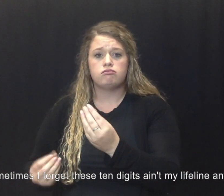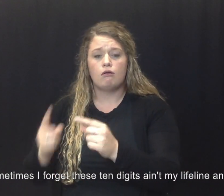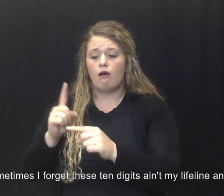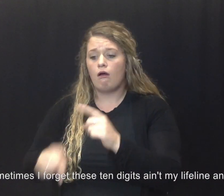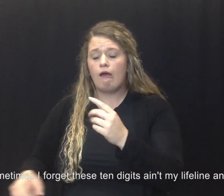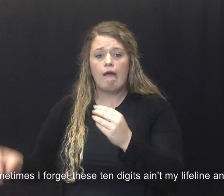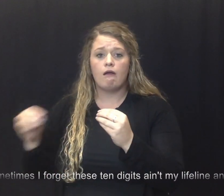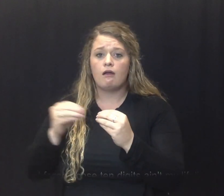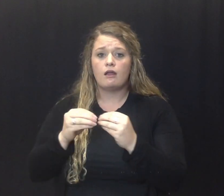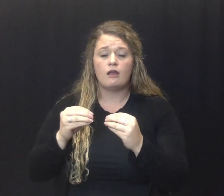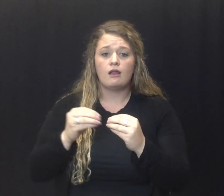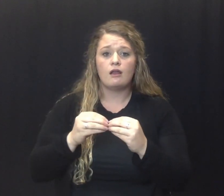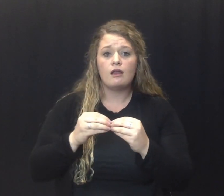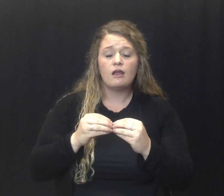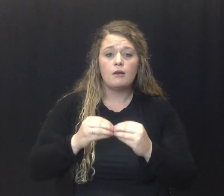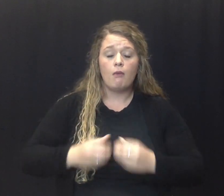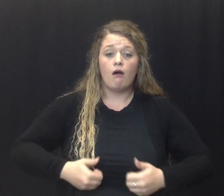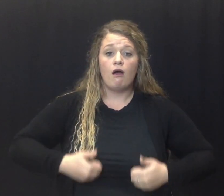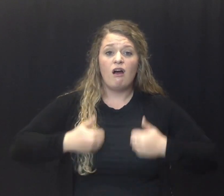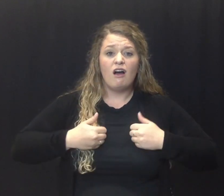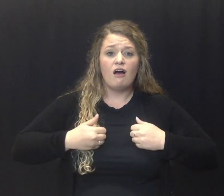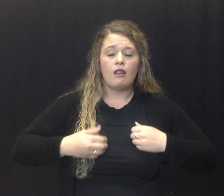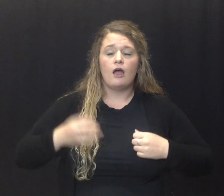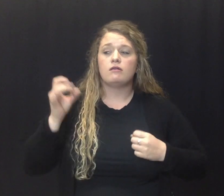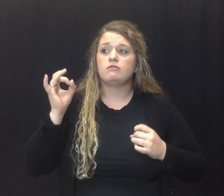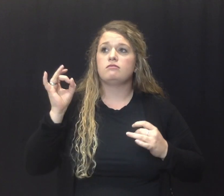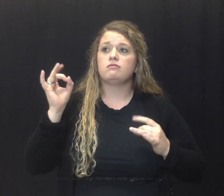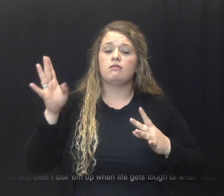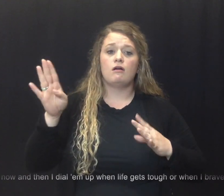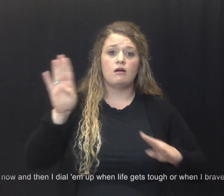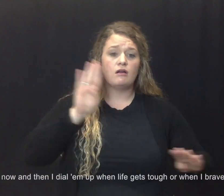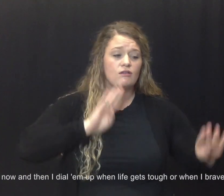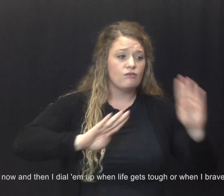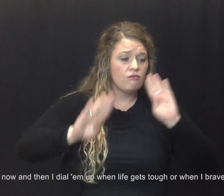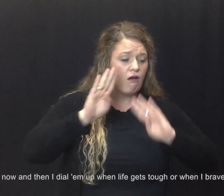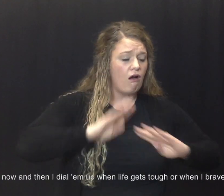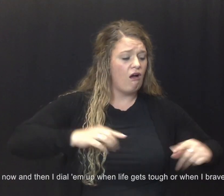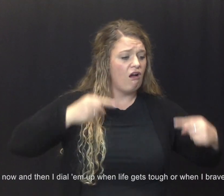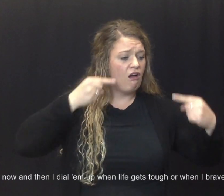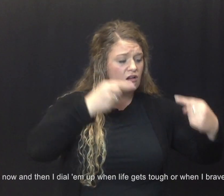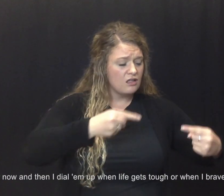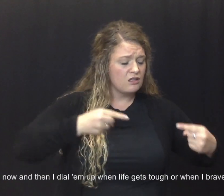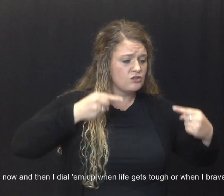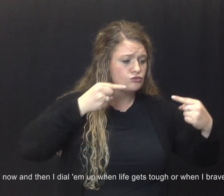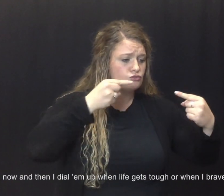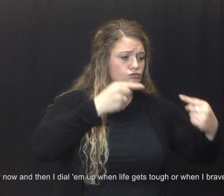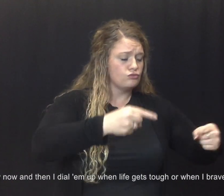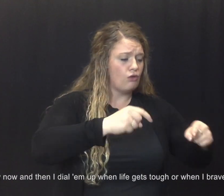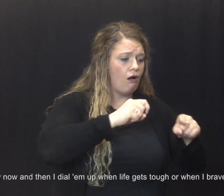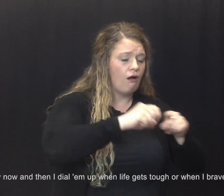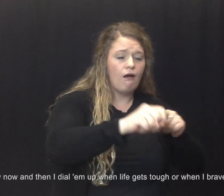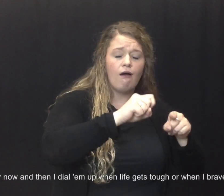digits ain't my lifeline anymore. Every now and then I dial them